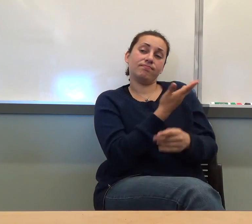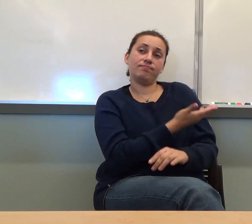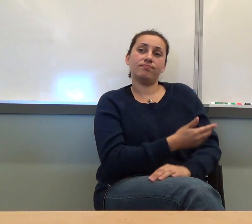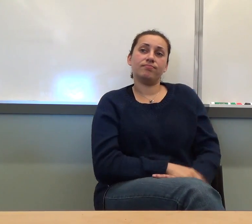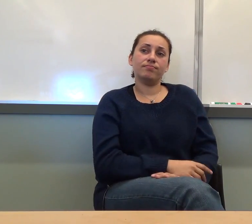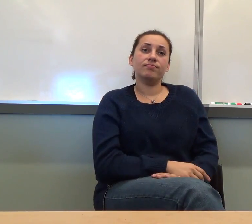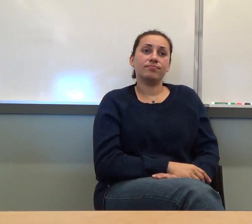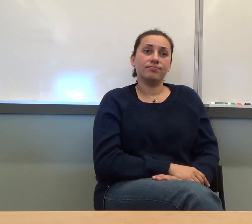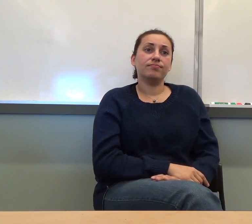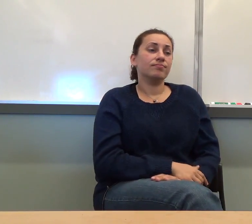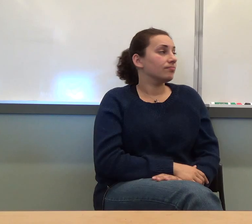Wow.